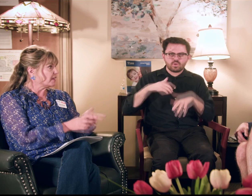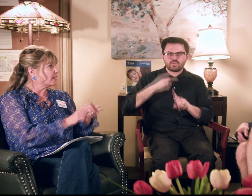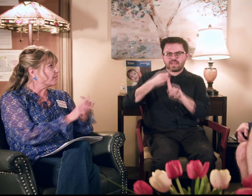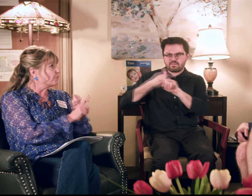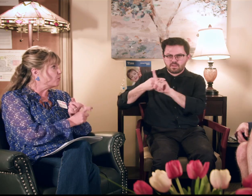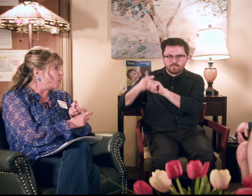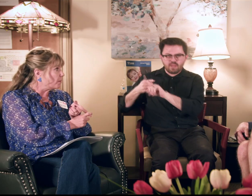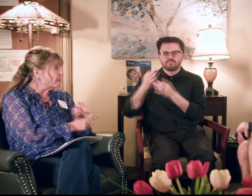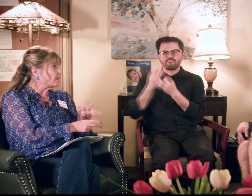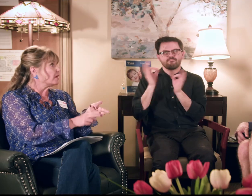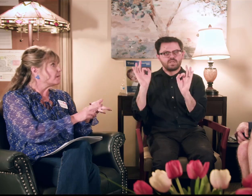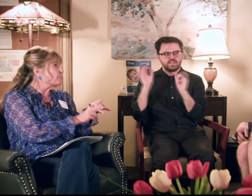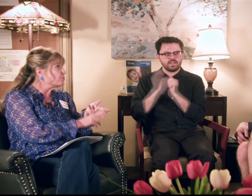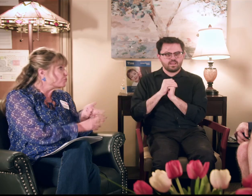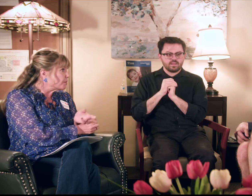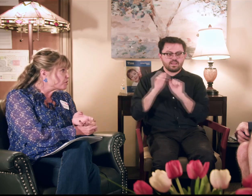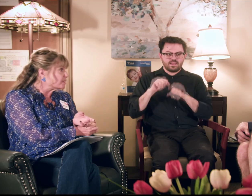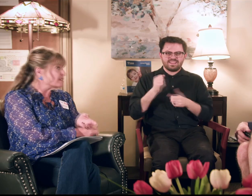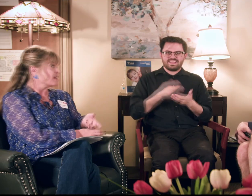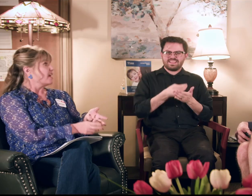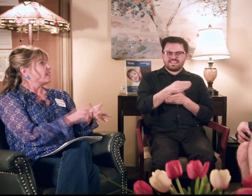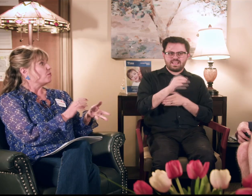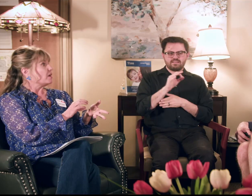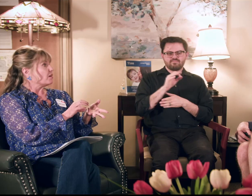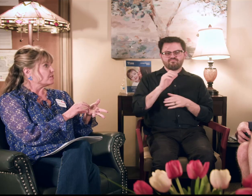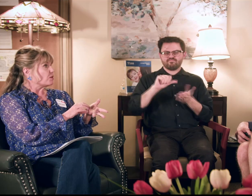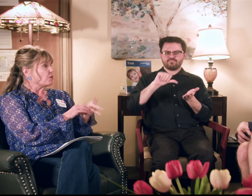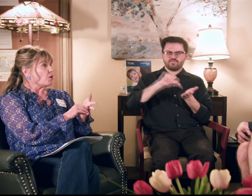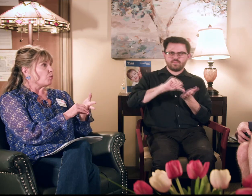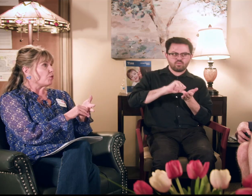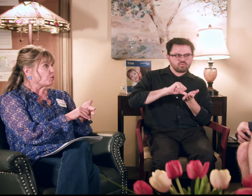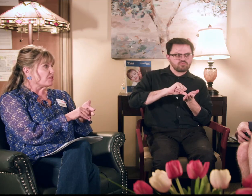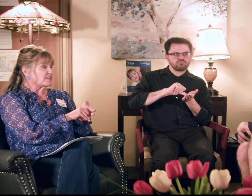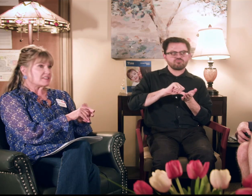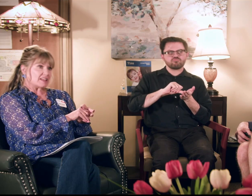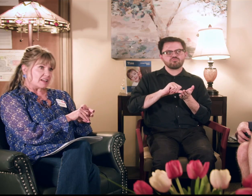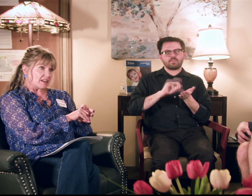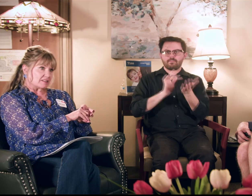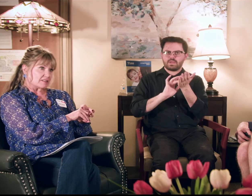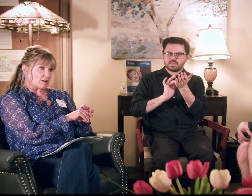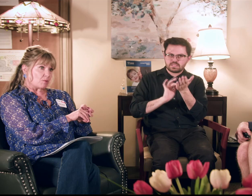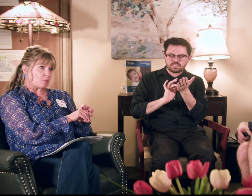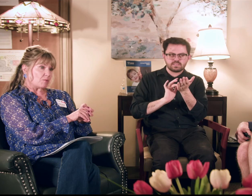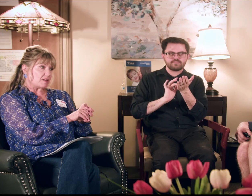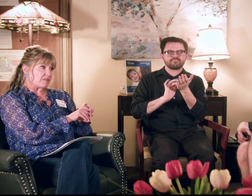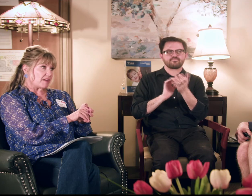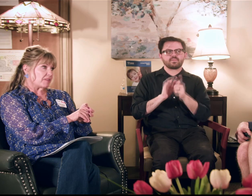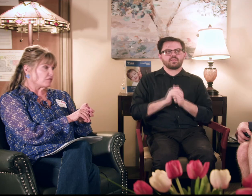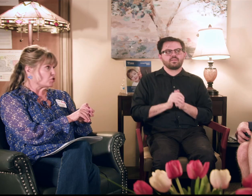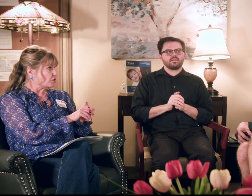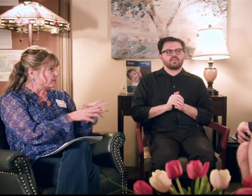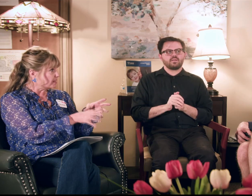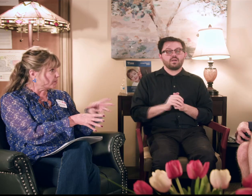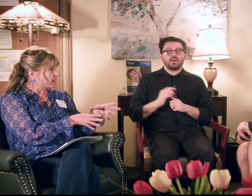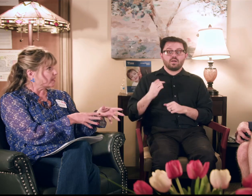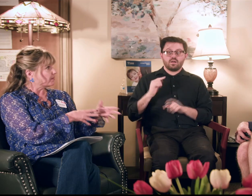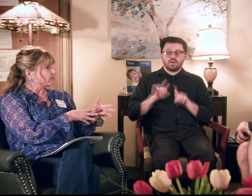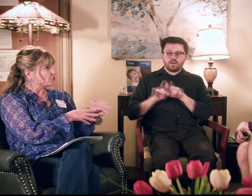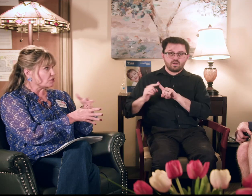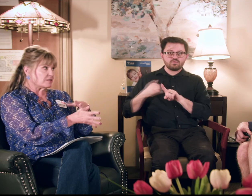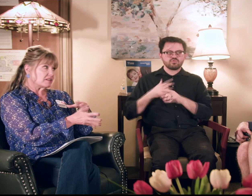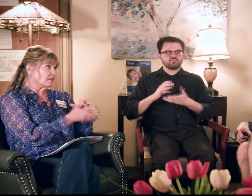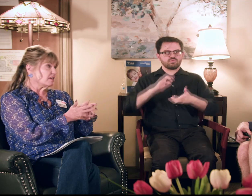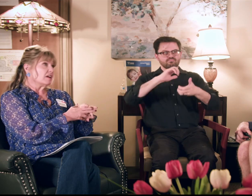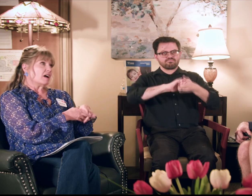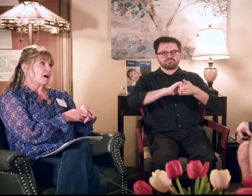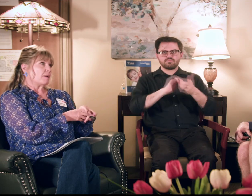all free. They can get fuel. They can get prescriptions. We also work with the city. So we vet their Chilson. We can